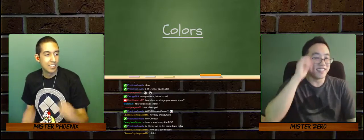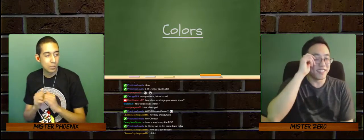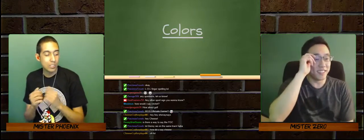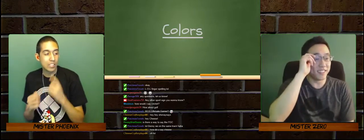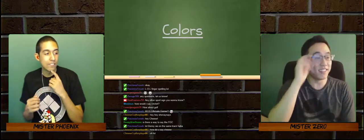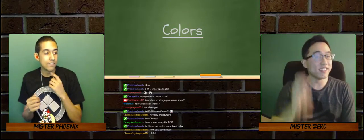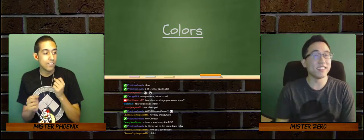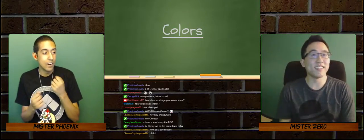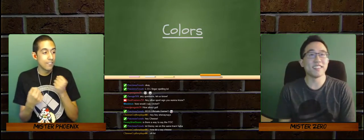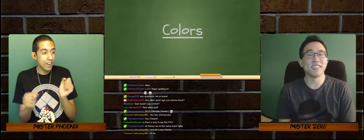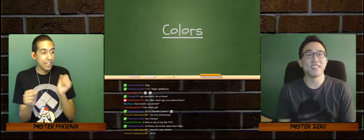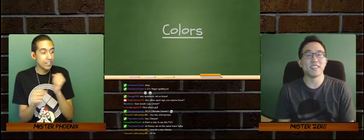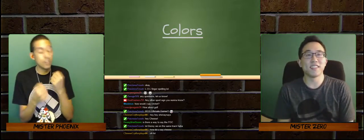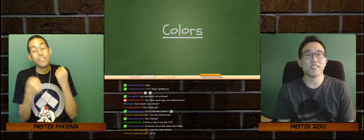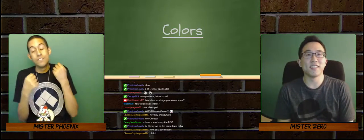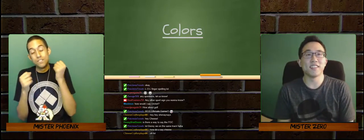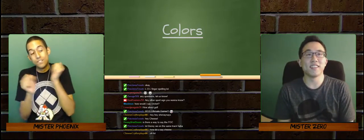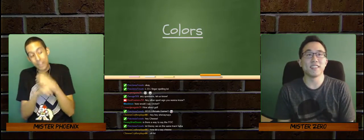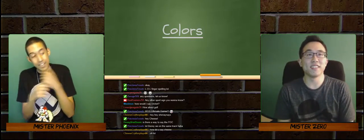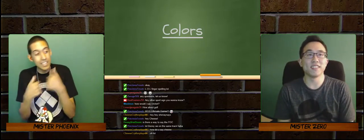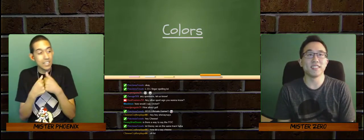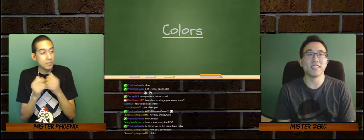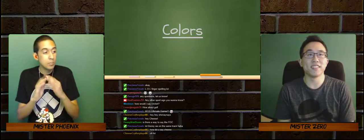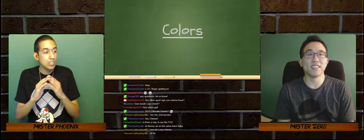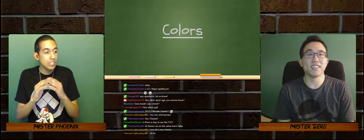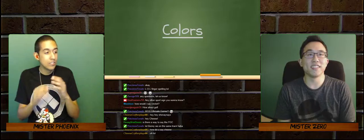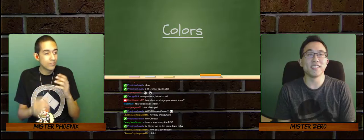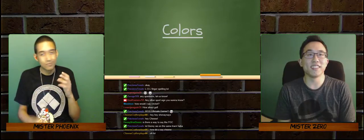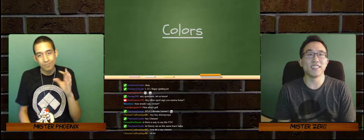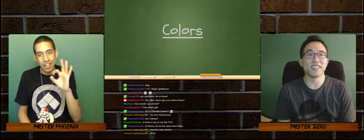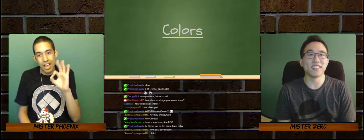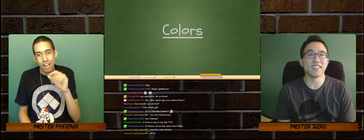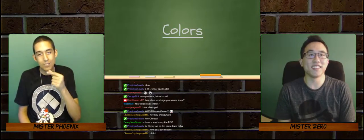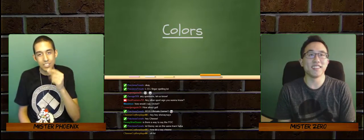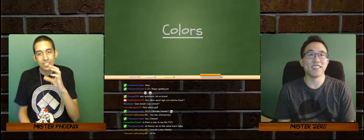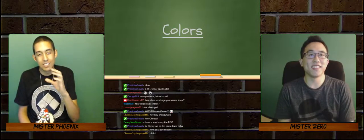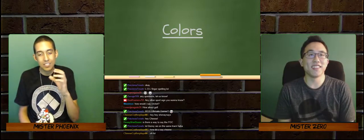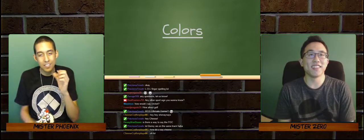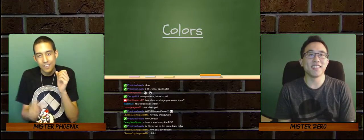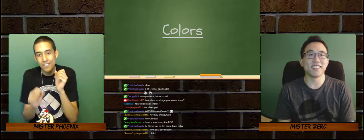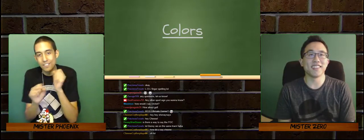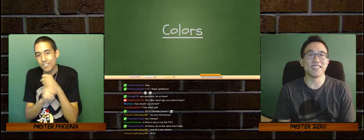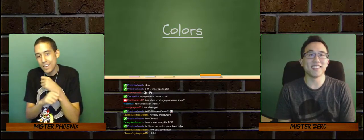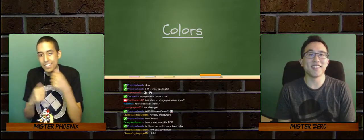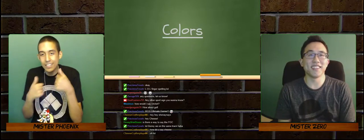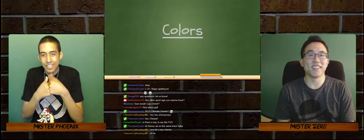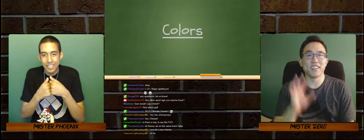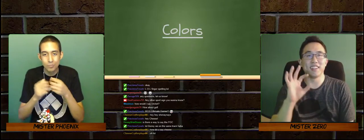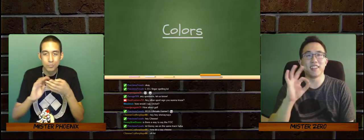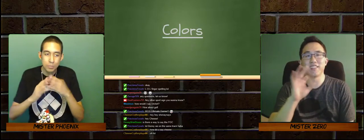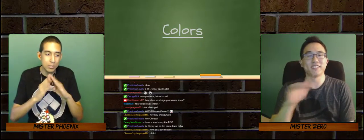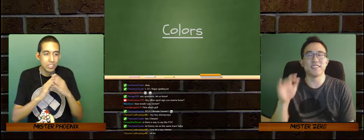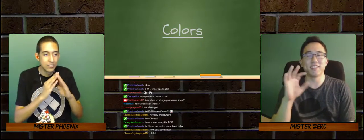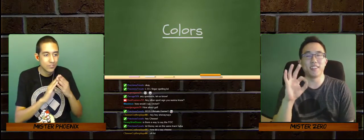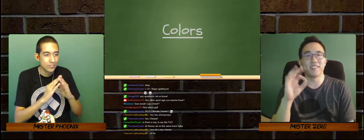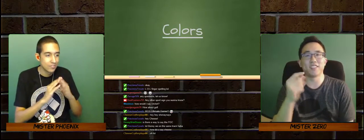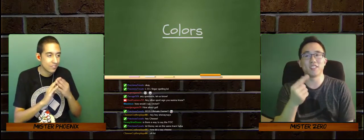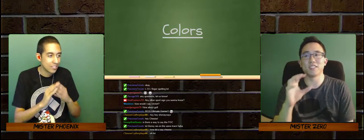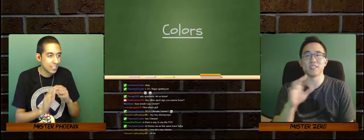Is there a way to say fighting game community? FGC. Fighting game